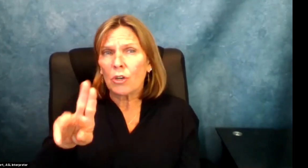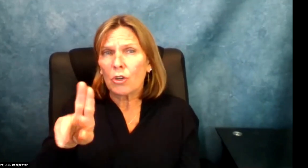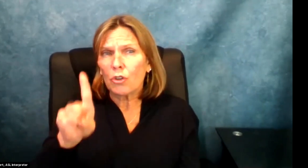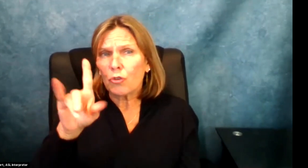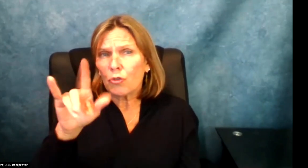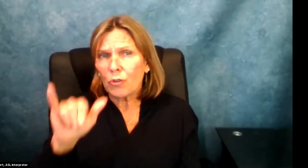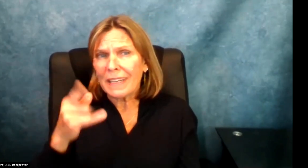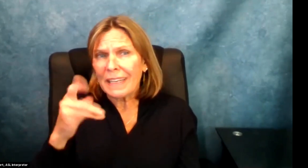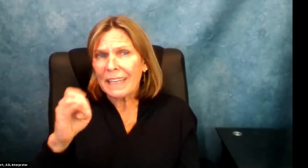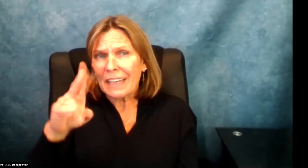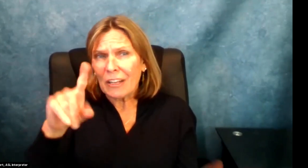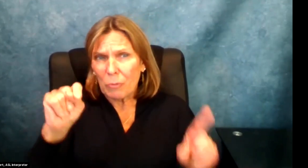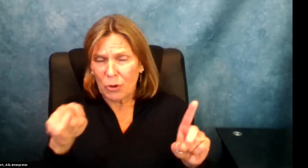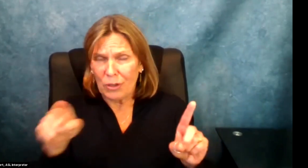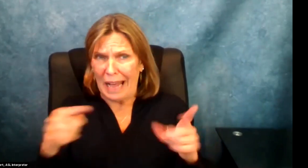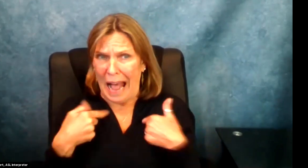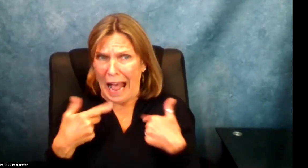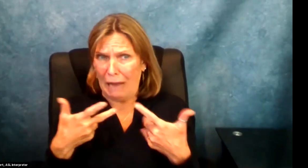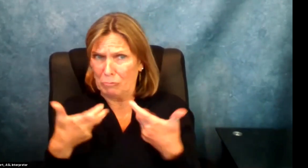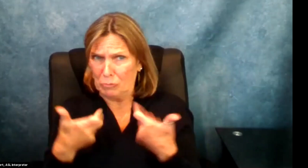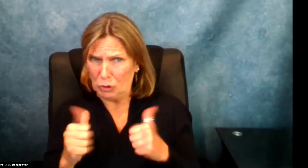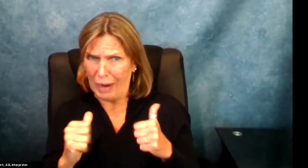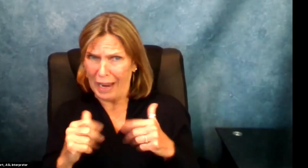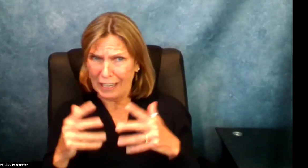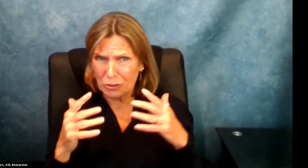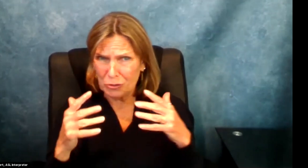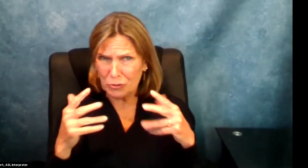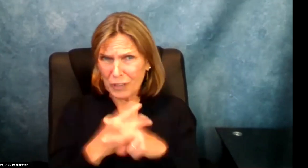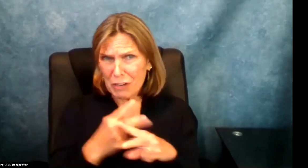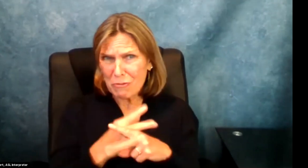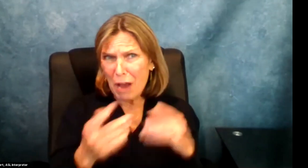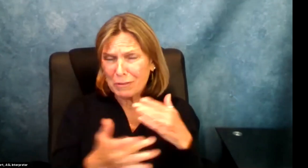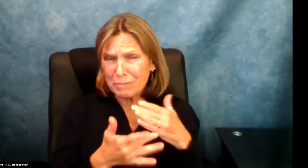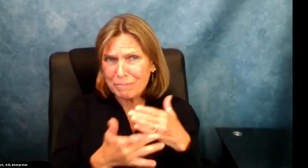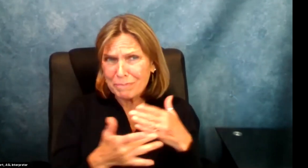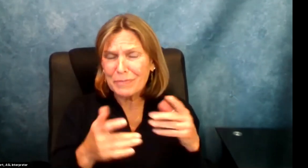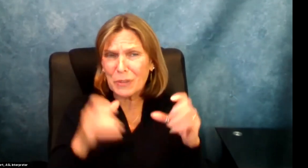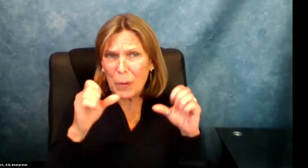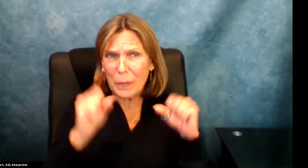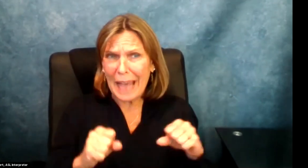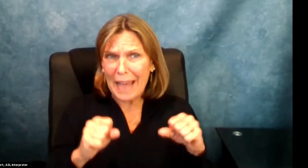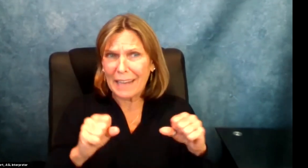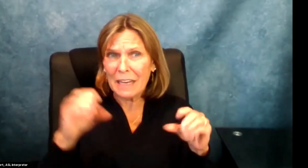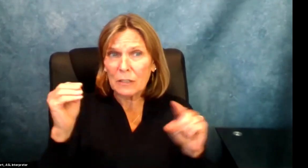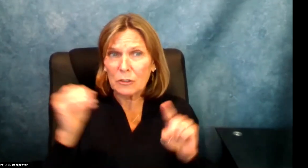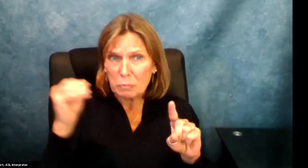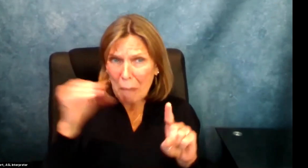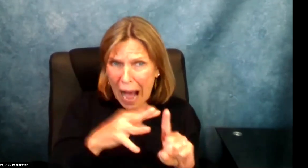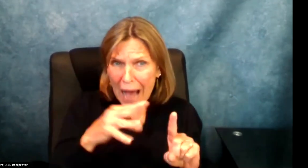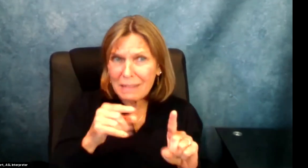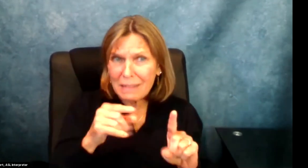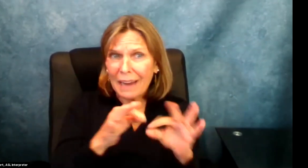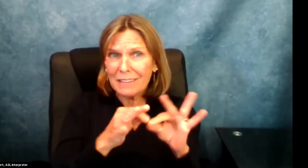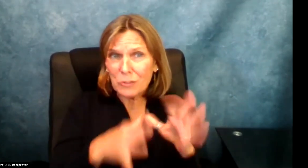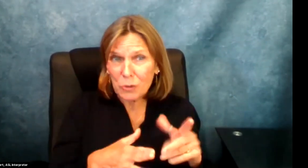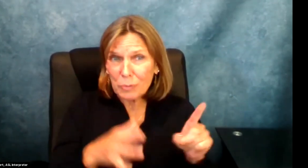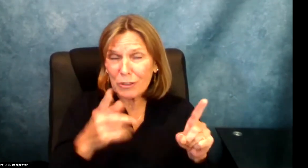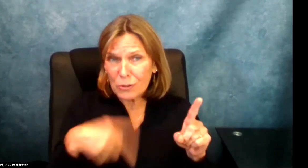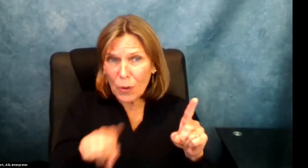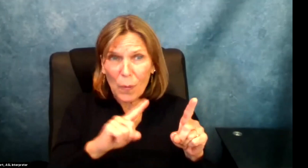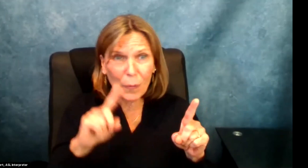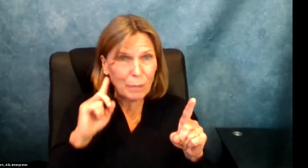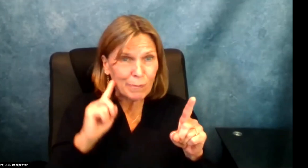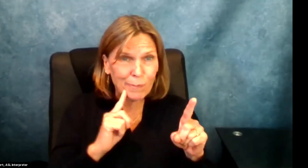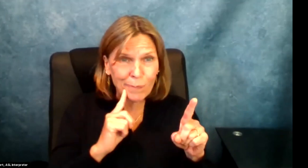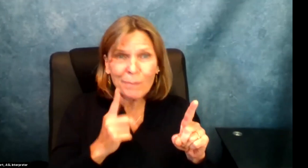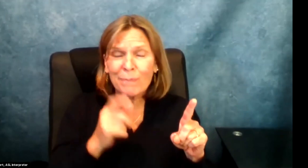is spotlighted so that folks who need the ASL interpretation can see it. If you're having any